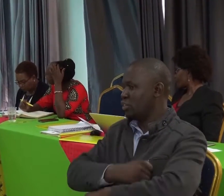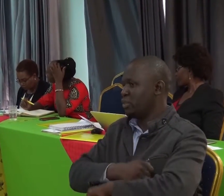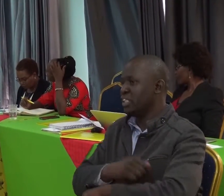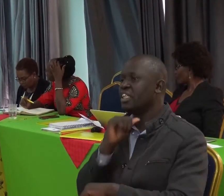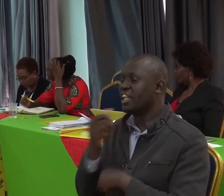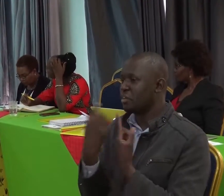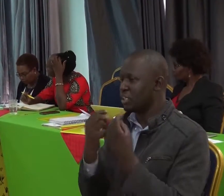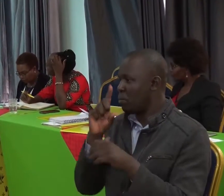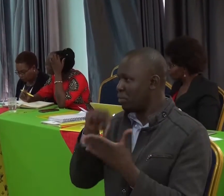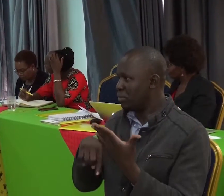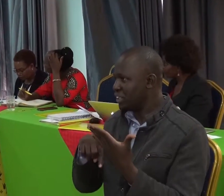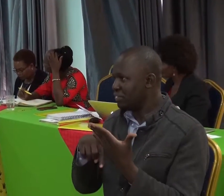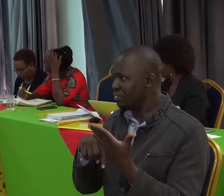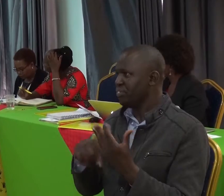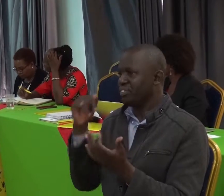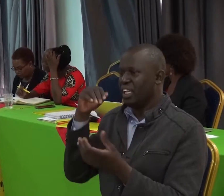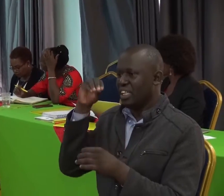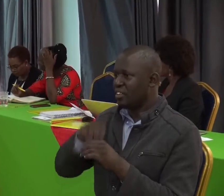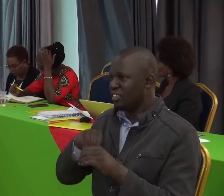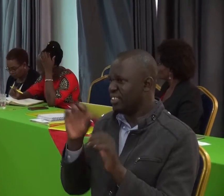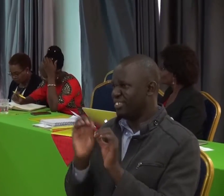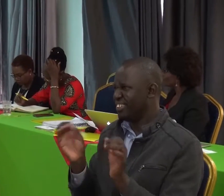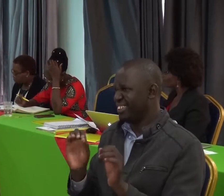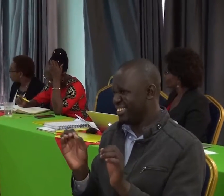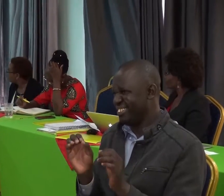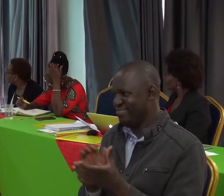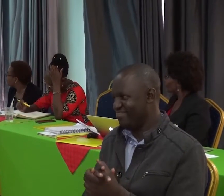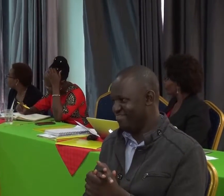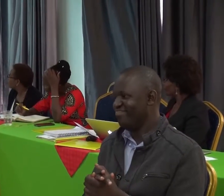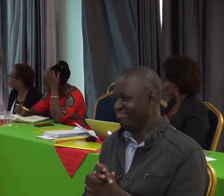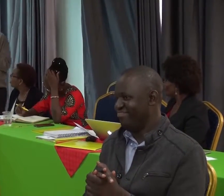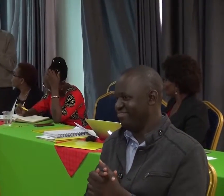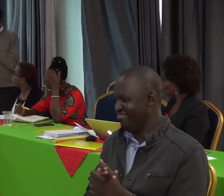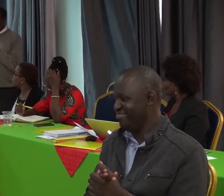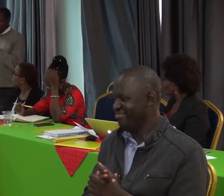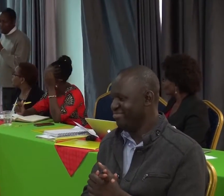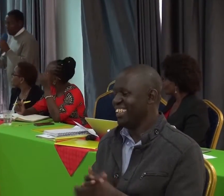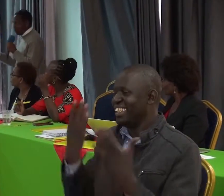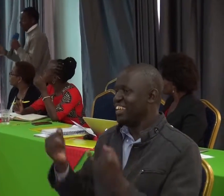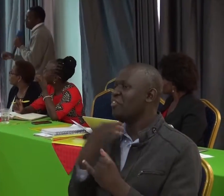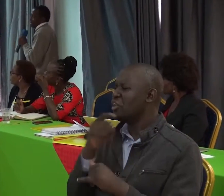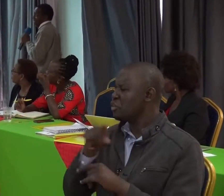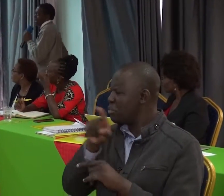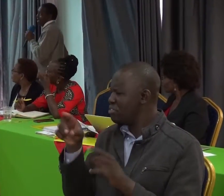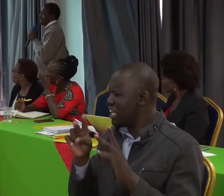are not talking of inclusive. Are you aware of that? Yes. So be careful.